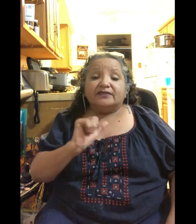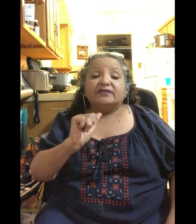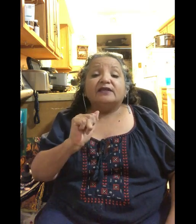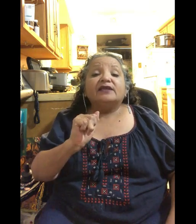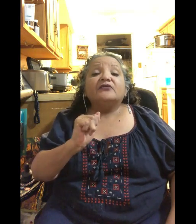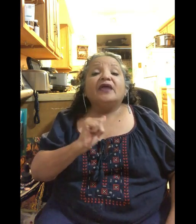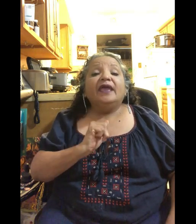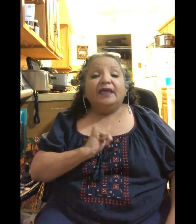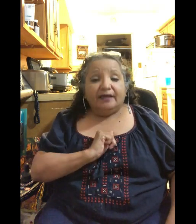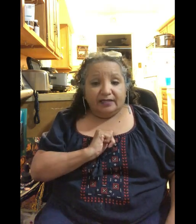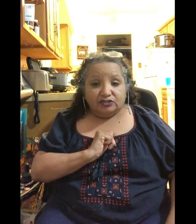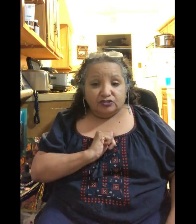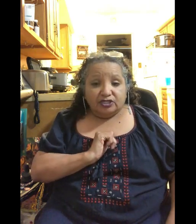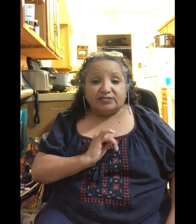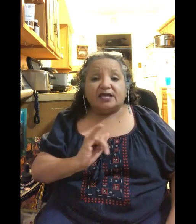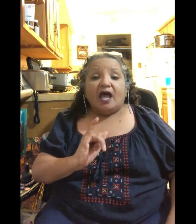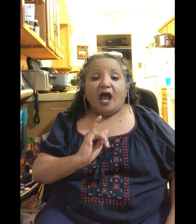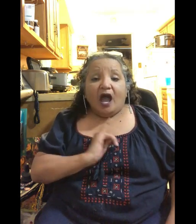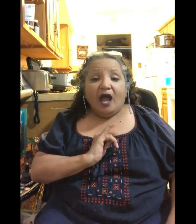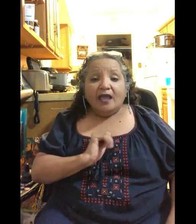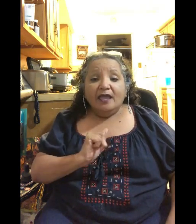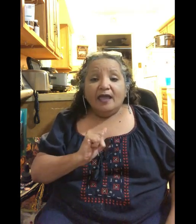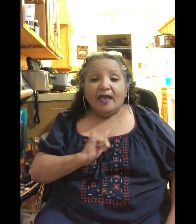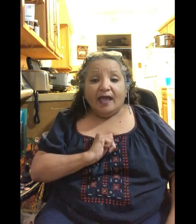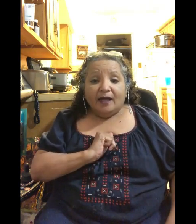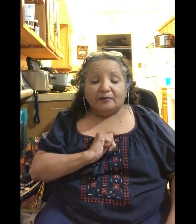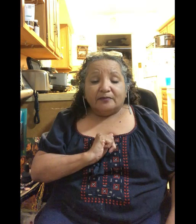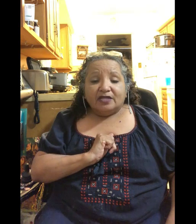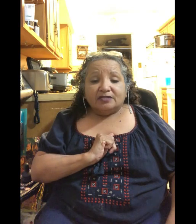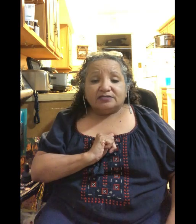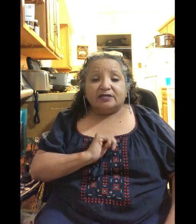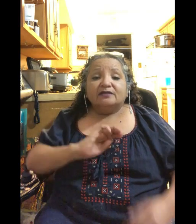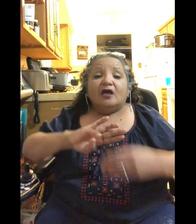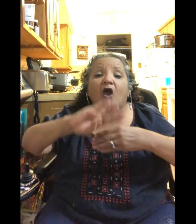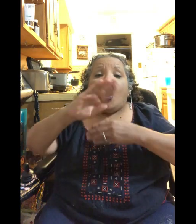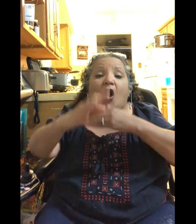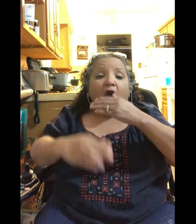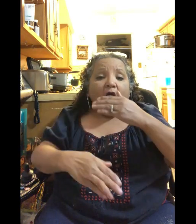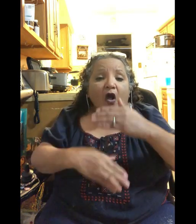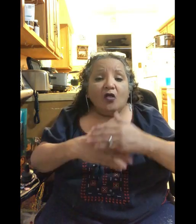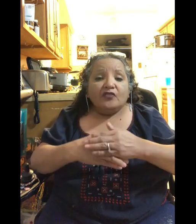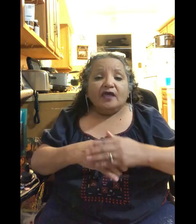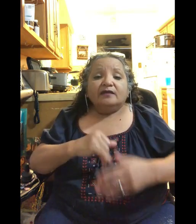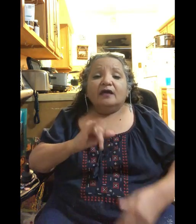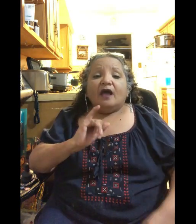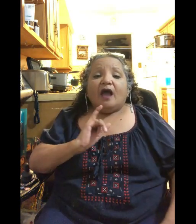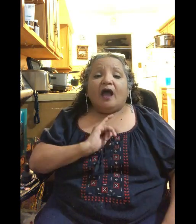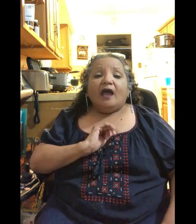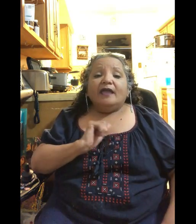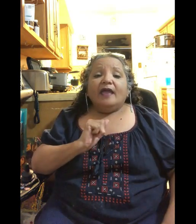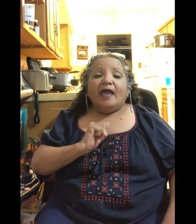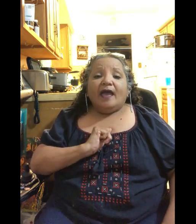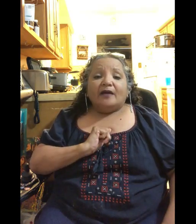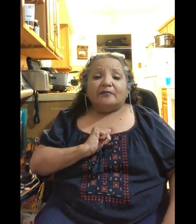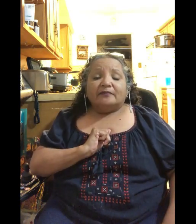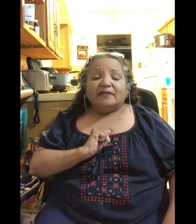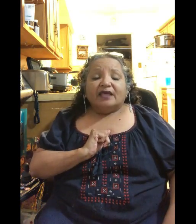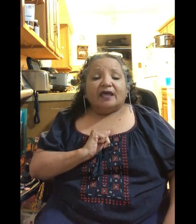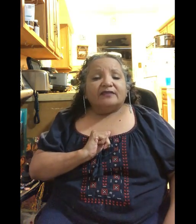then the letter A against your chest. I am. So all that I am. And then